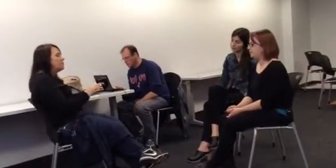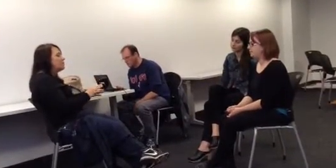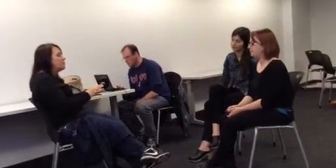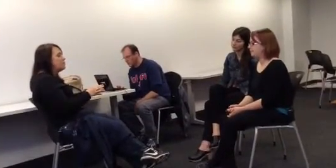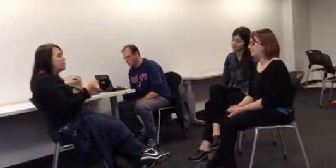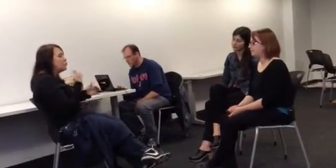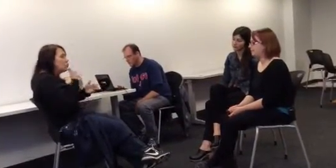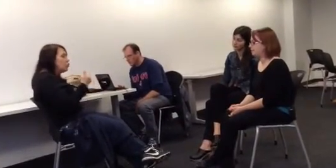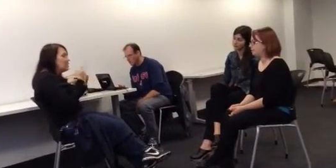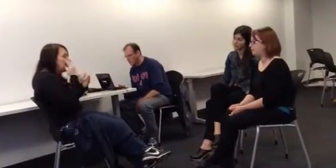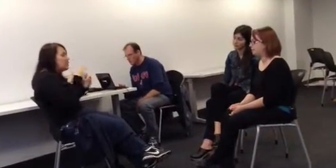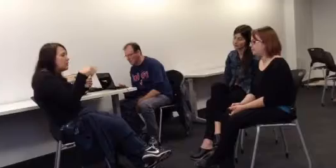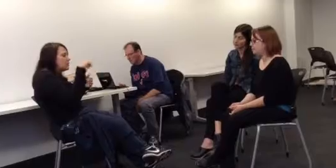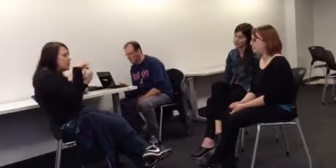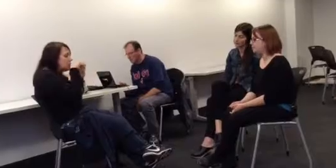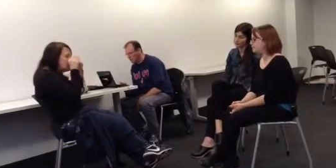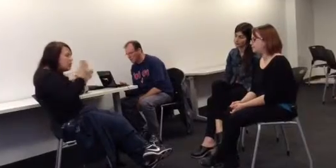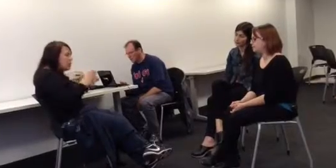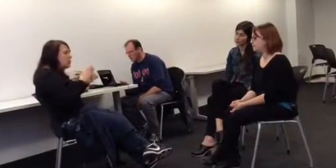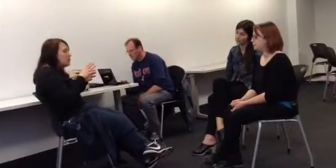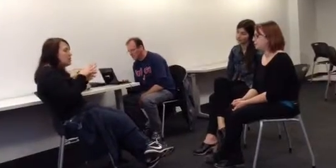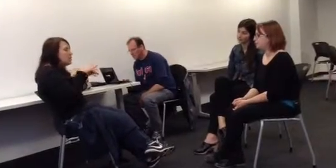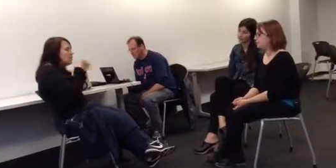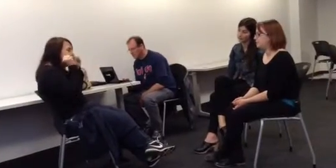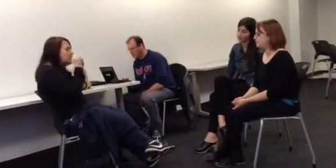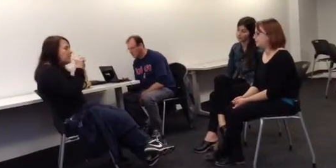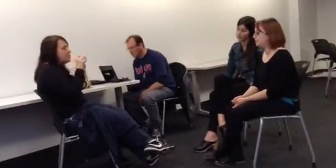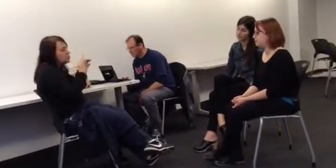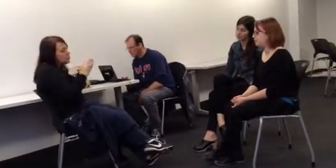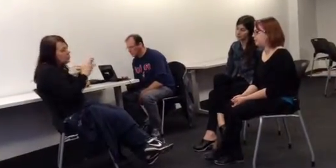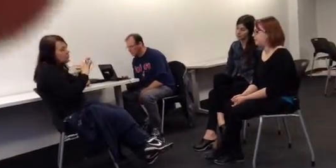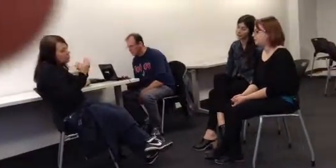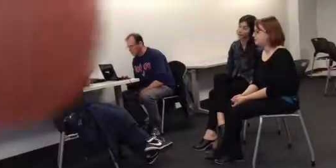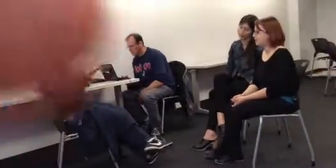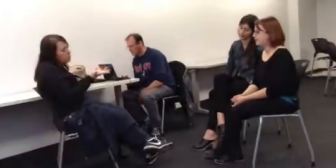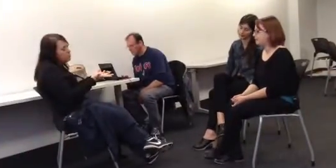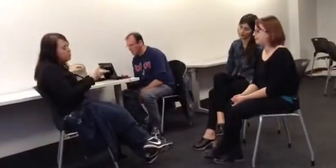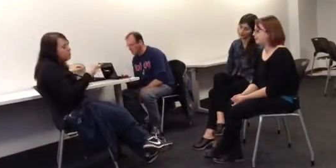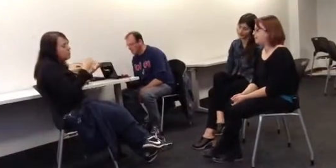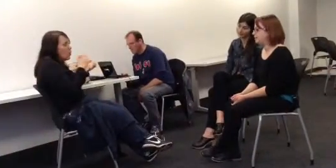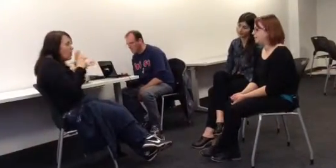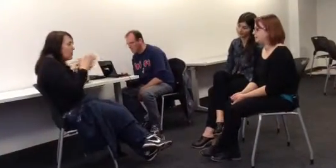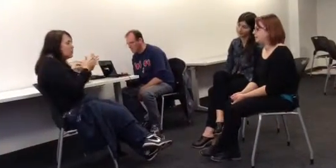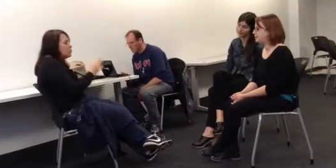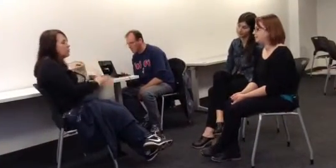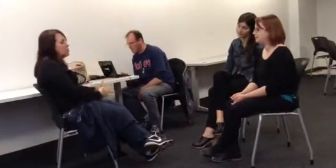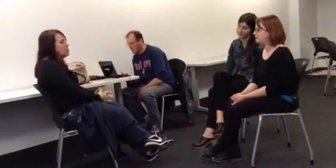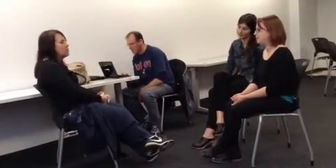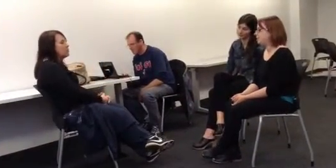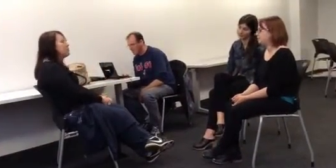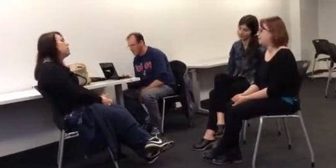meetings. Deaf people need more interpreters. So it's good to see students taking interpreting classes.